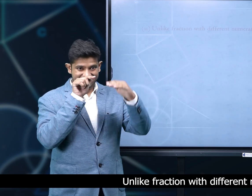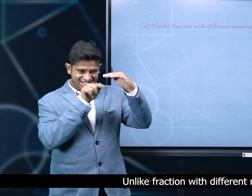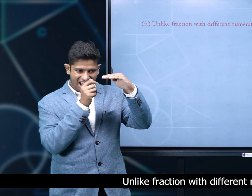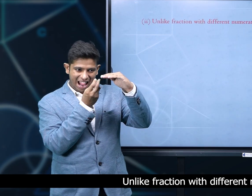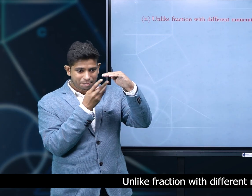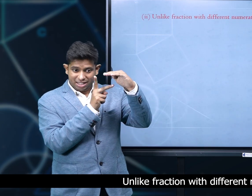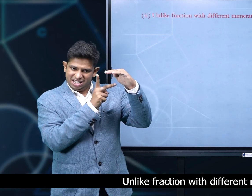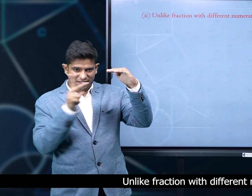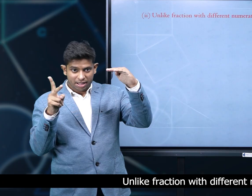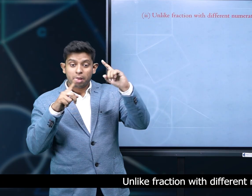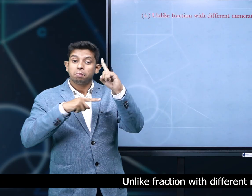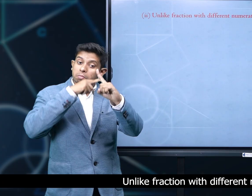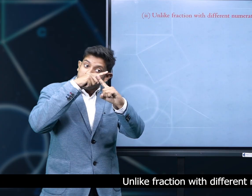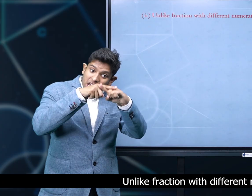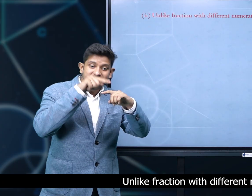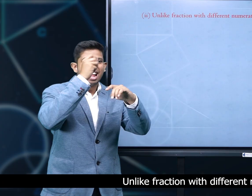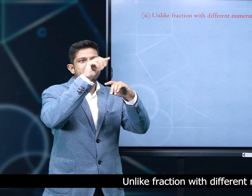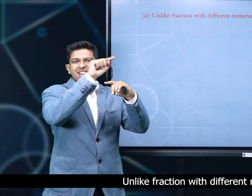Unlike fraction with different numerators.